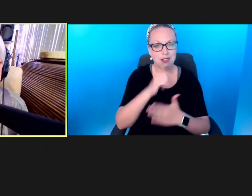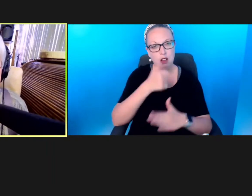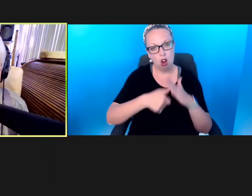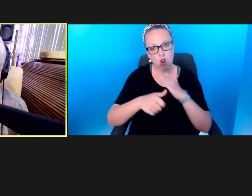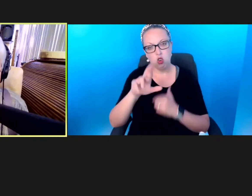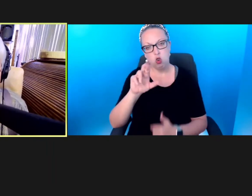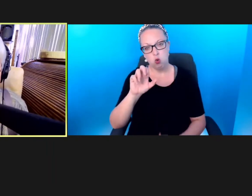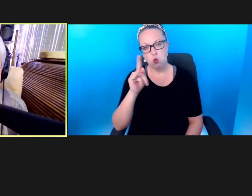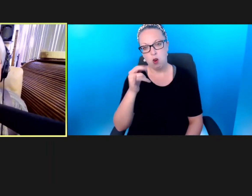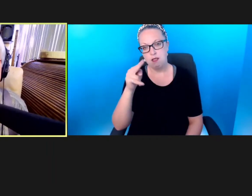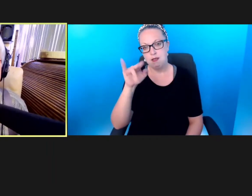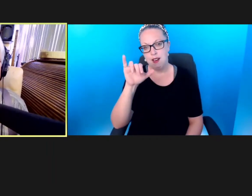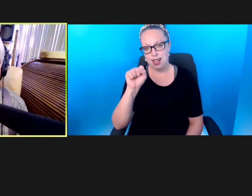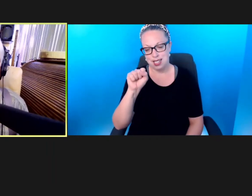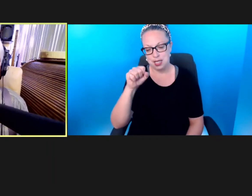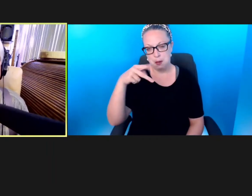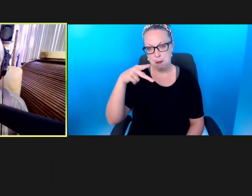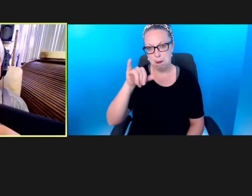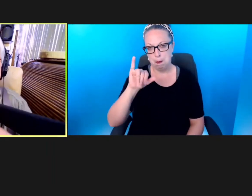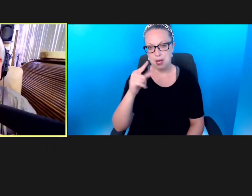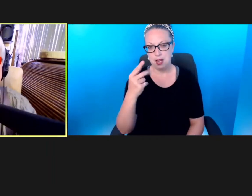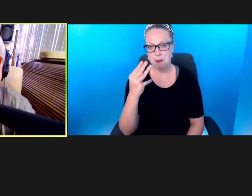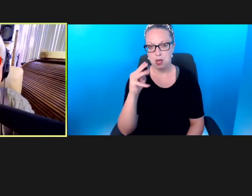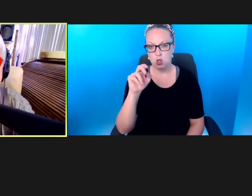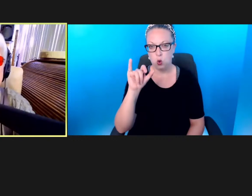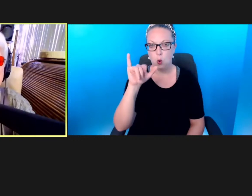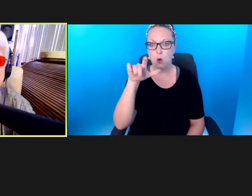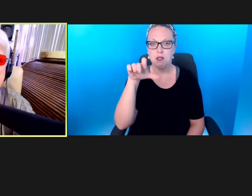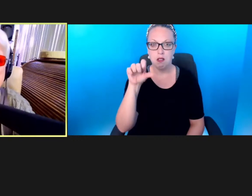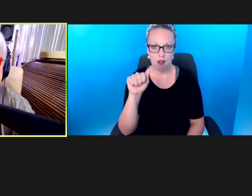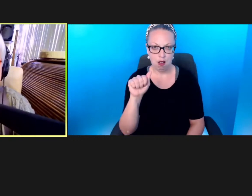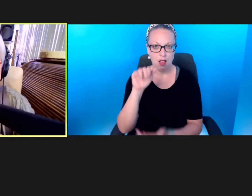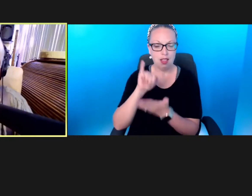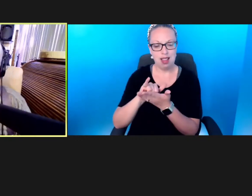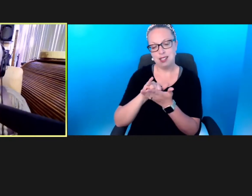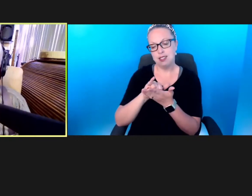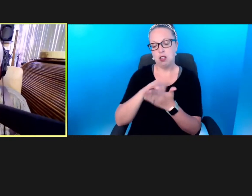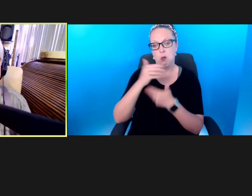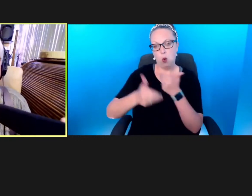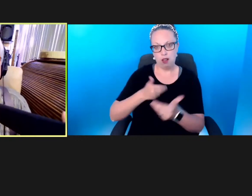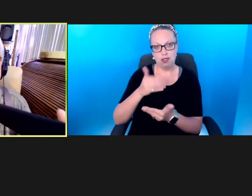a disease process, a blinding condition of the retina.